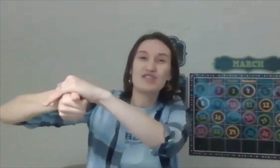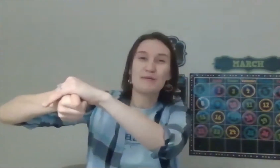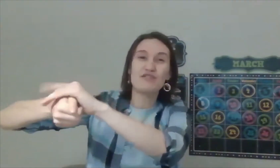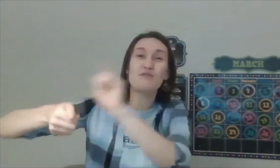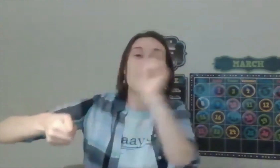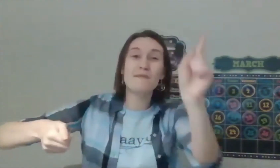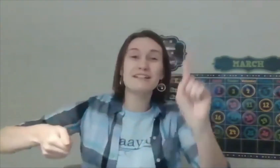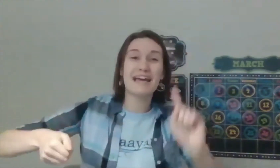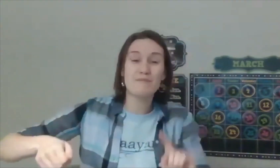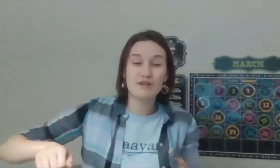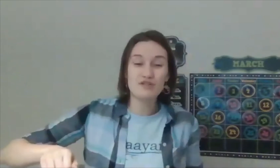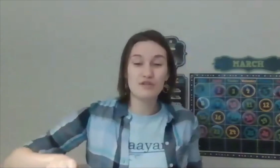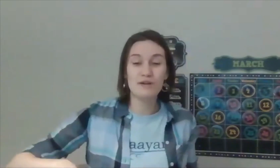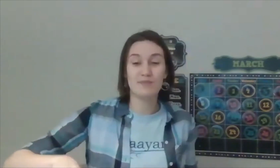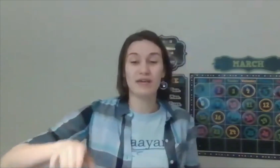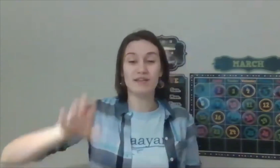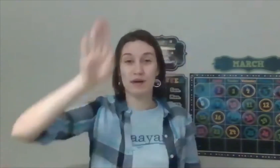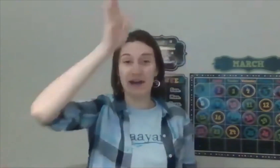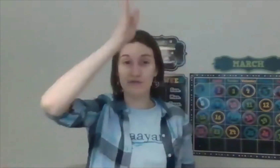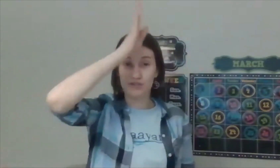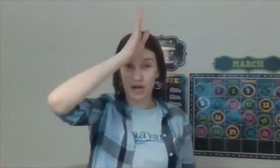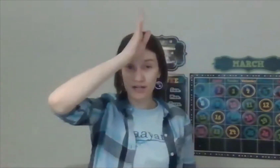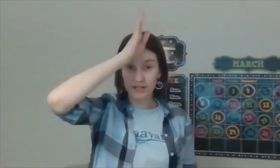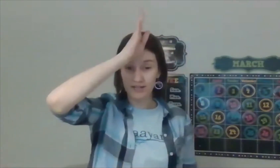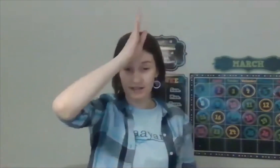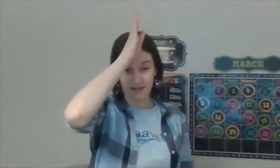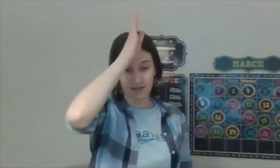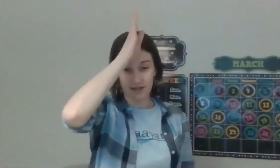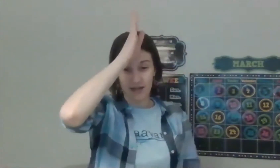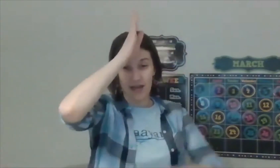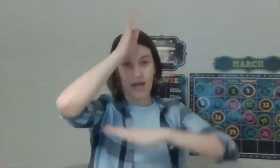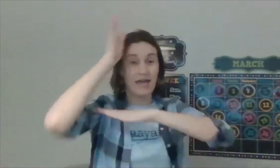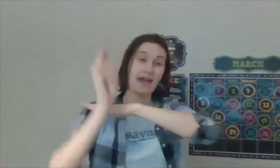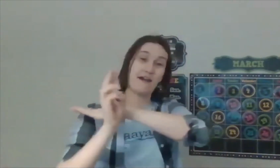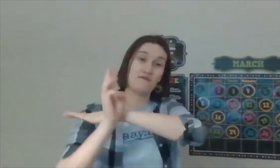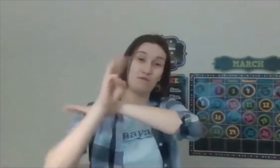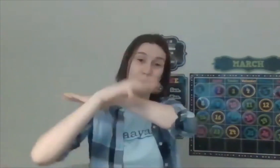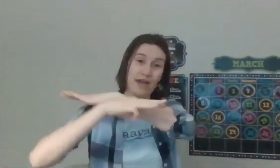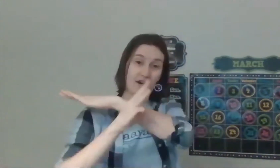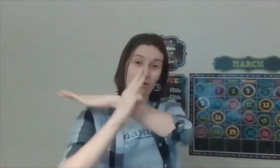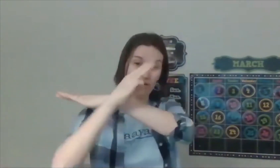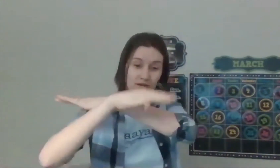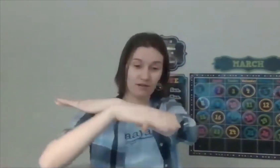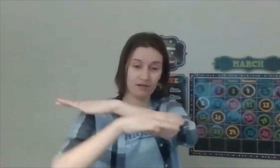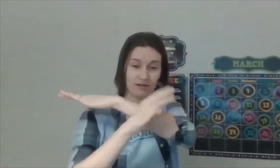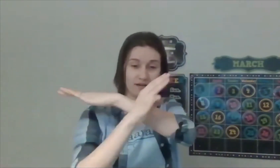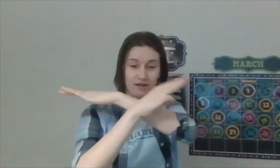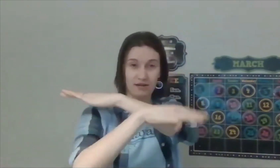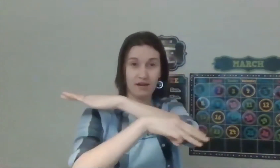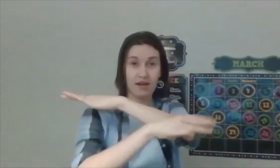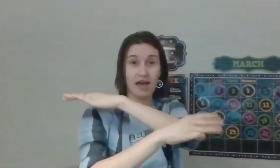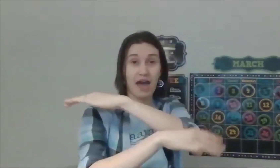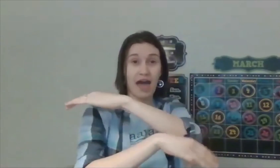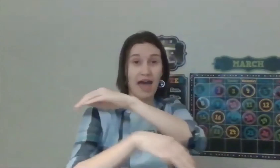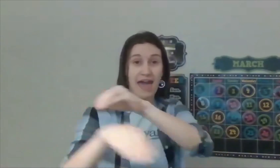I'm going to do it one more time. You can do it with me. So I have shark. I have whale. I